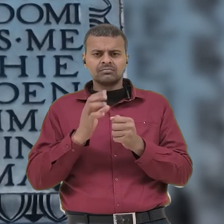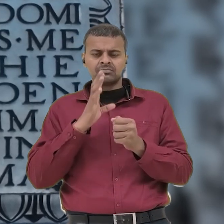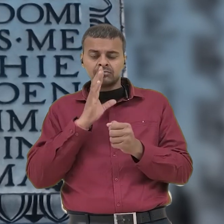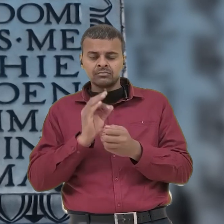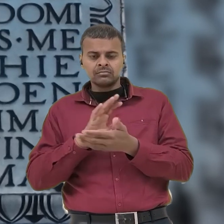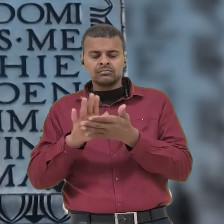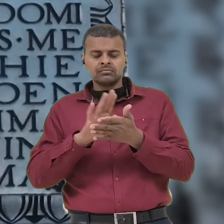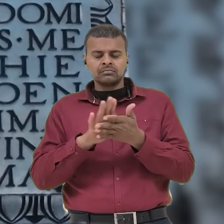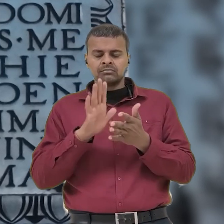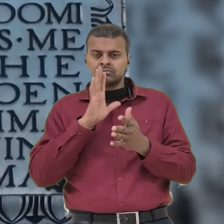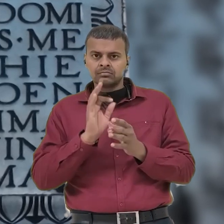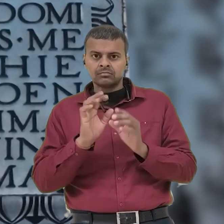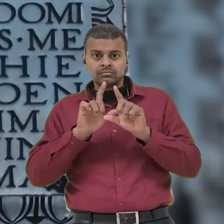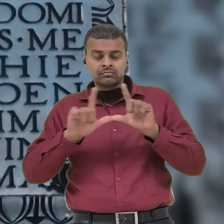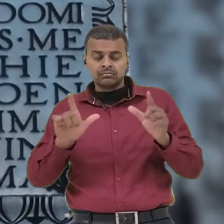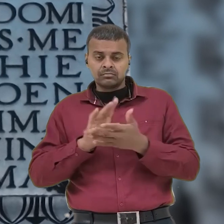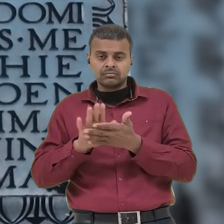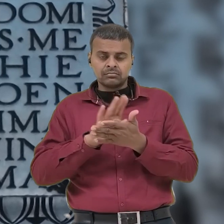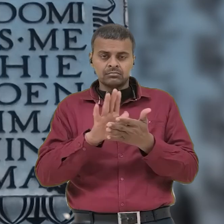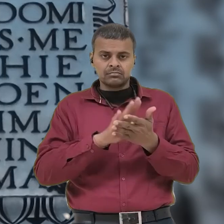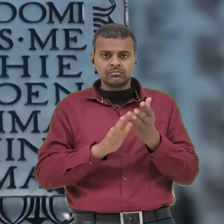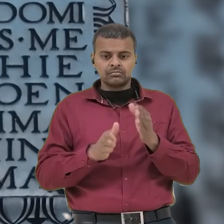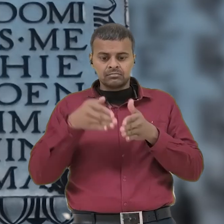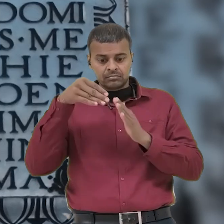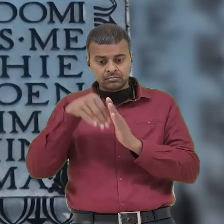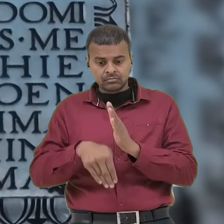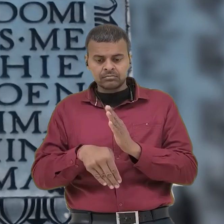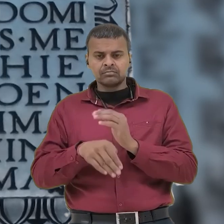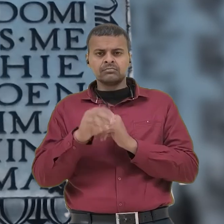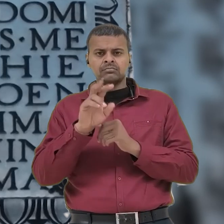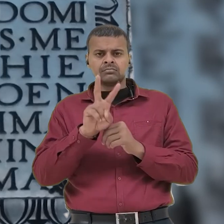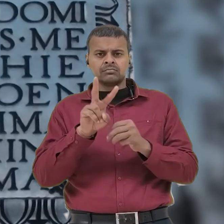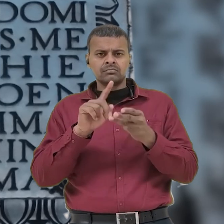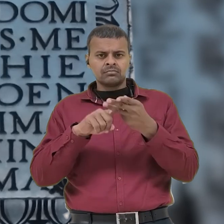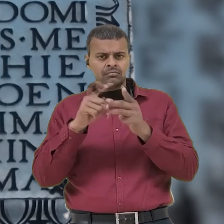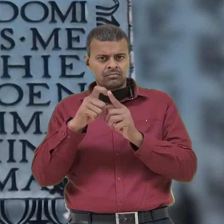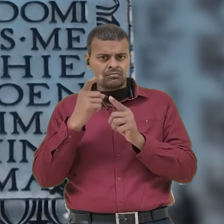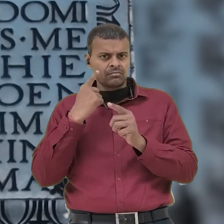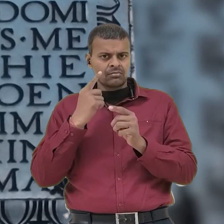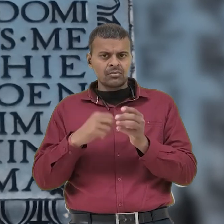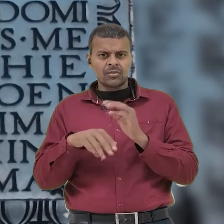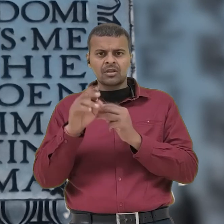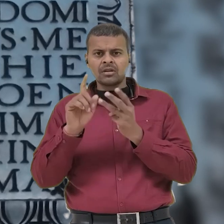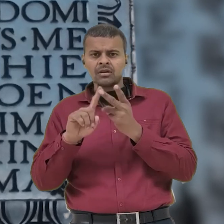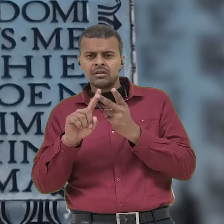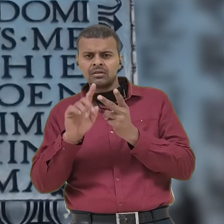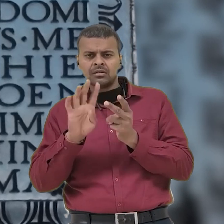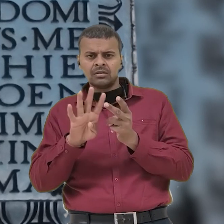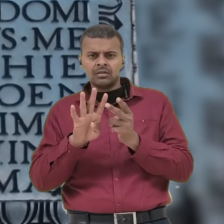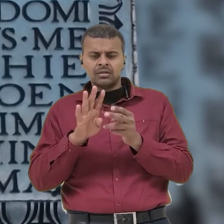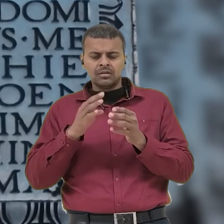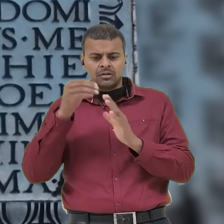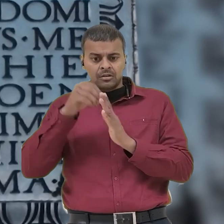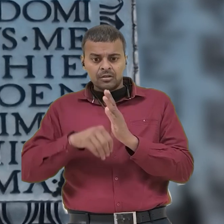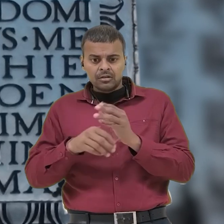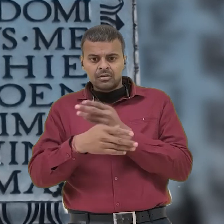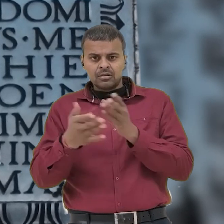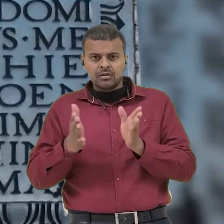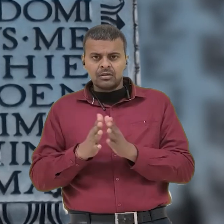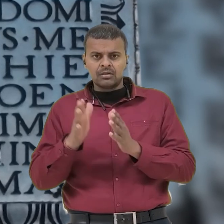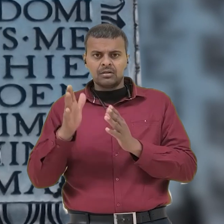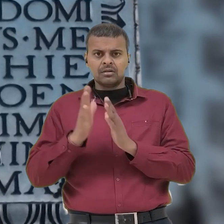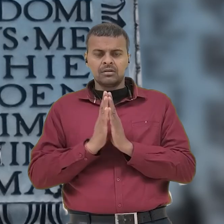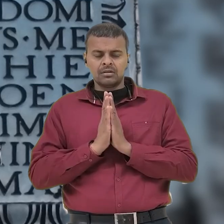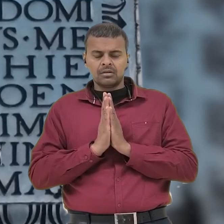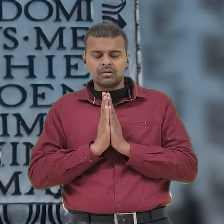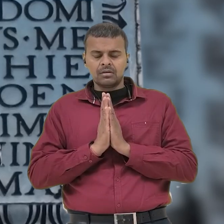in Latin translates the most revered and illustrious Lord Dom Alesco Menendez, Archbishop of